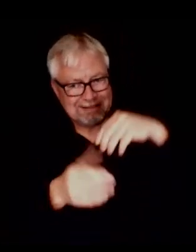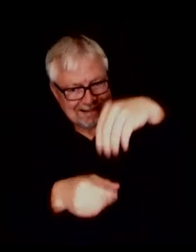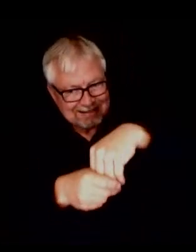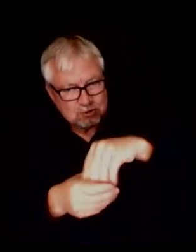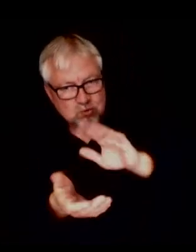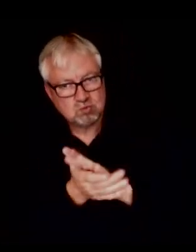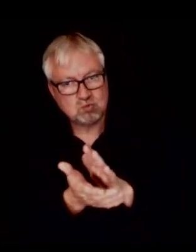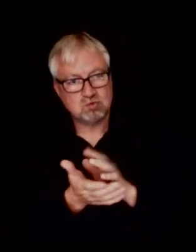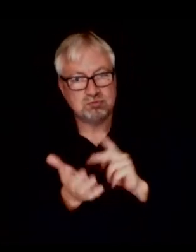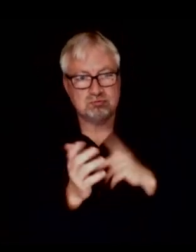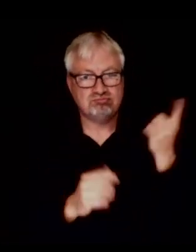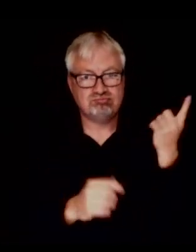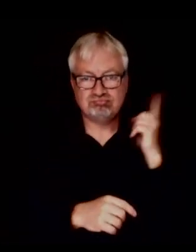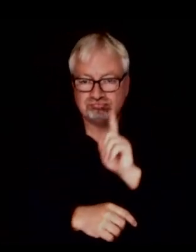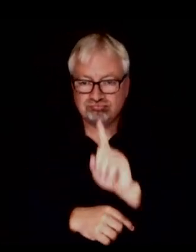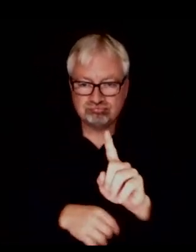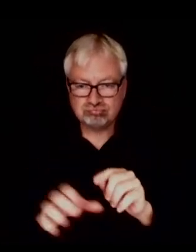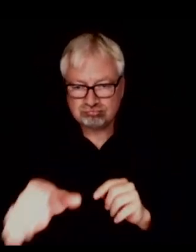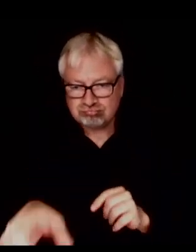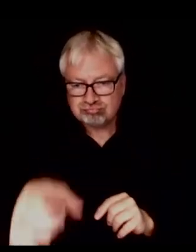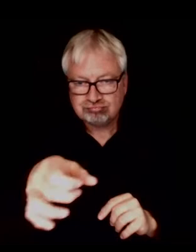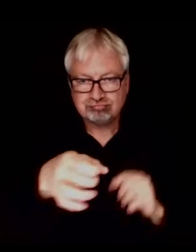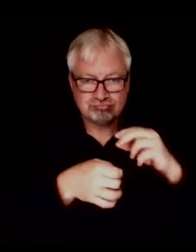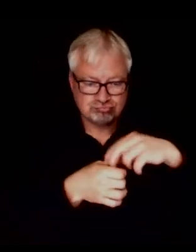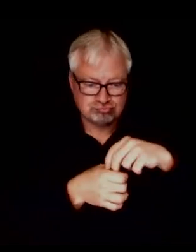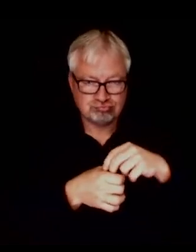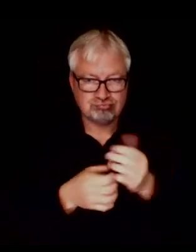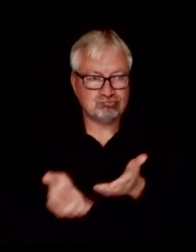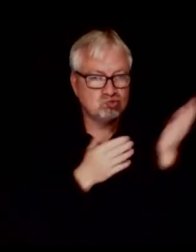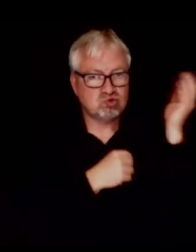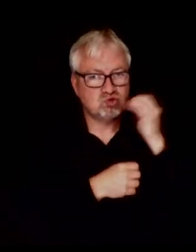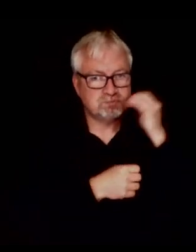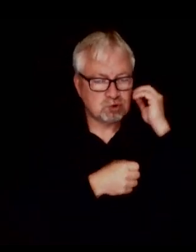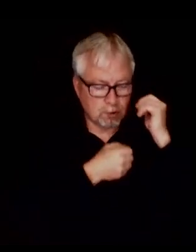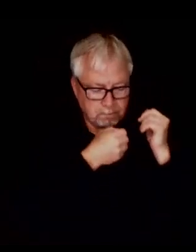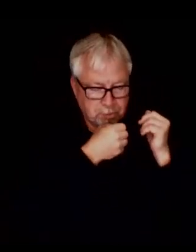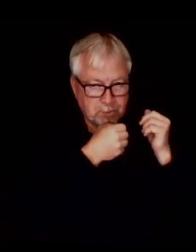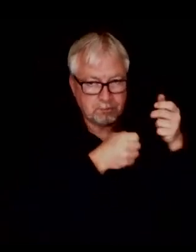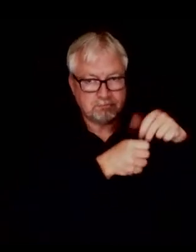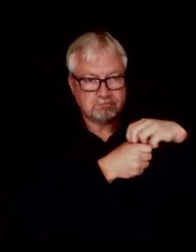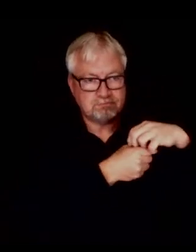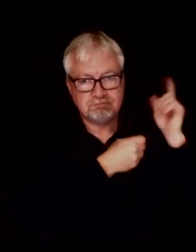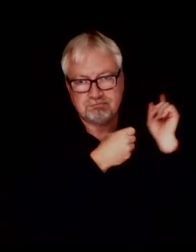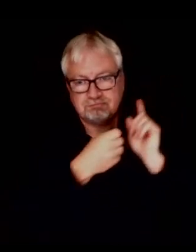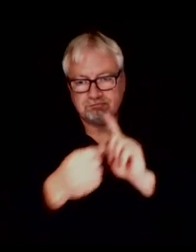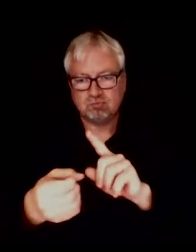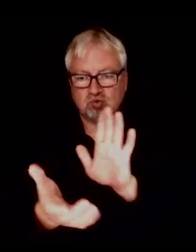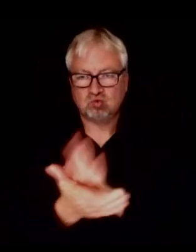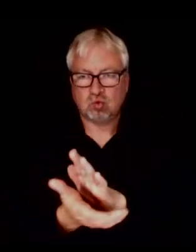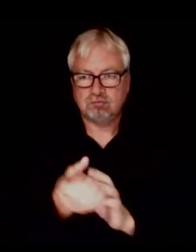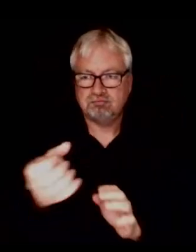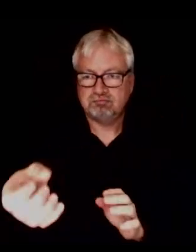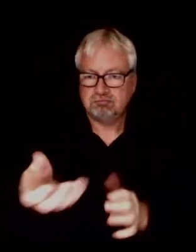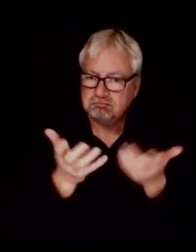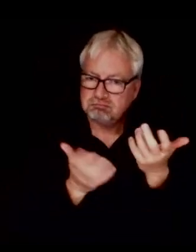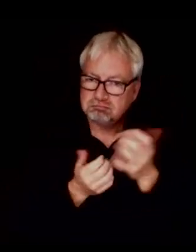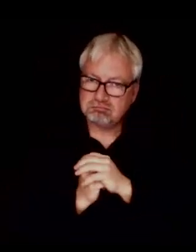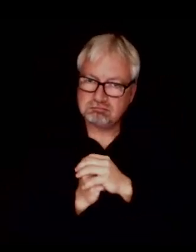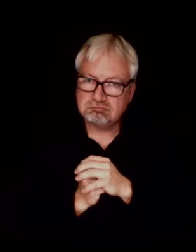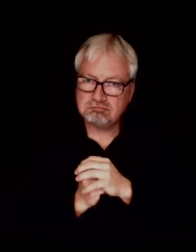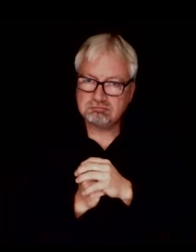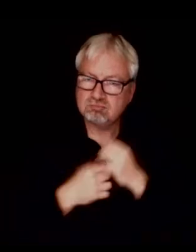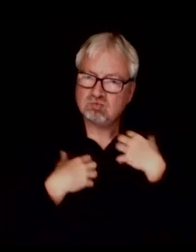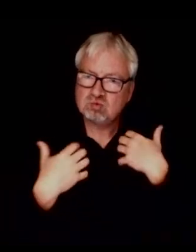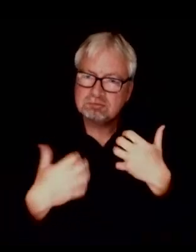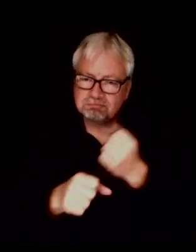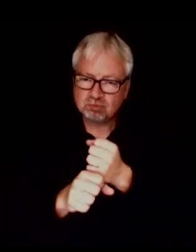then return it to the school, and the school would then send it to the lab. Every effort by our schools to support COVID-19 testing makes it